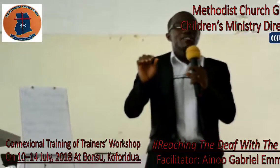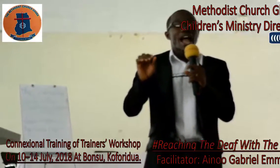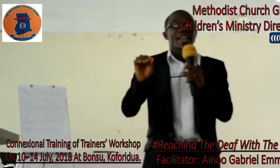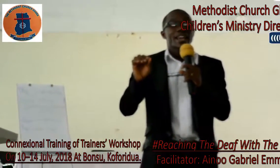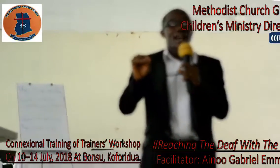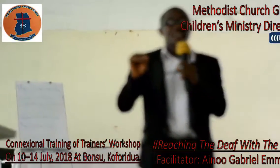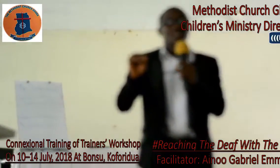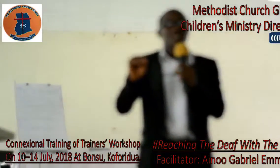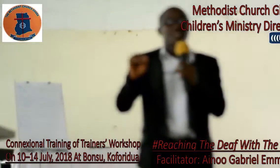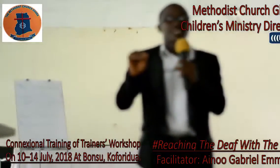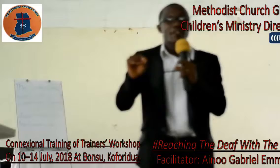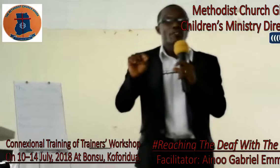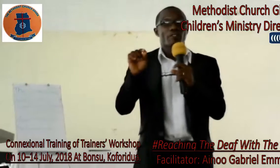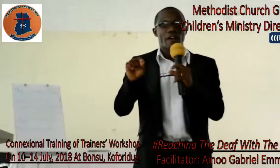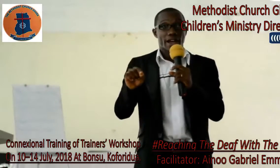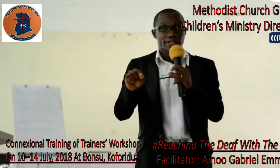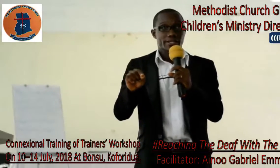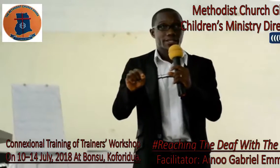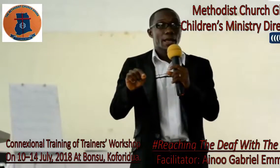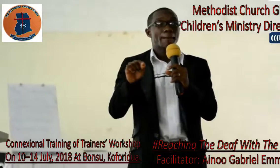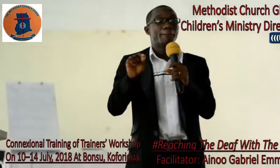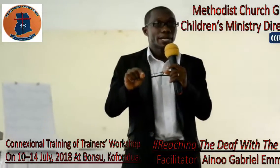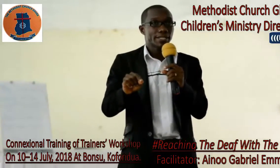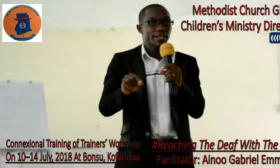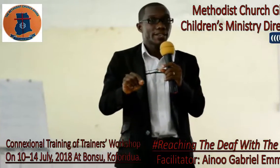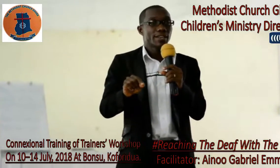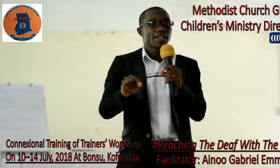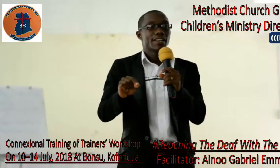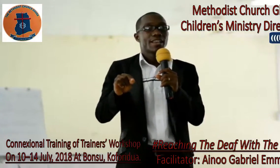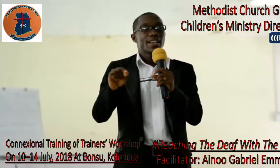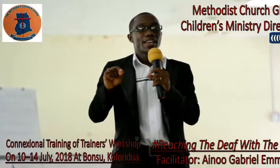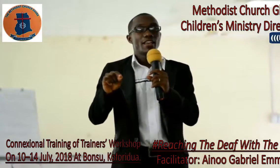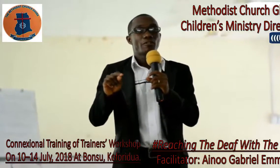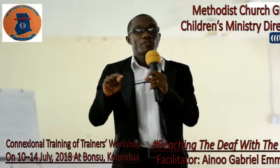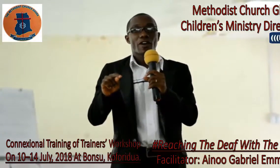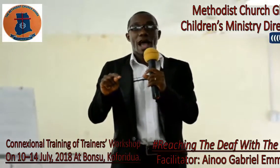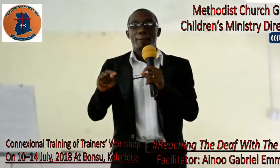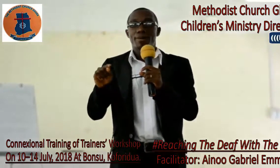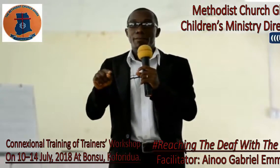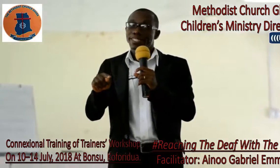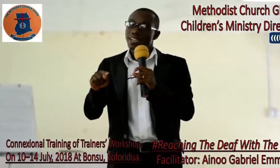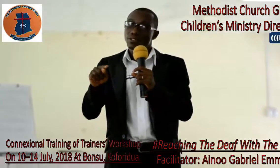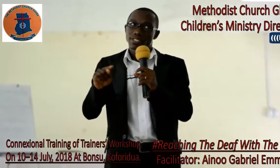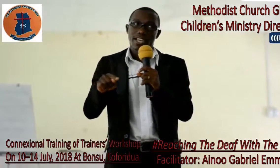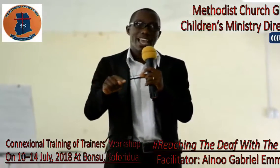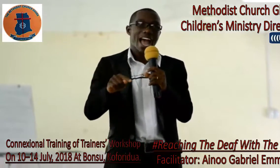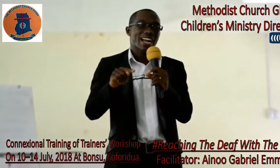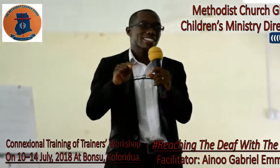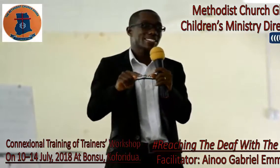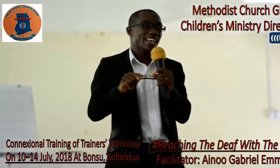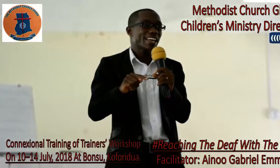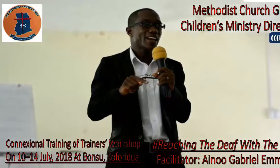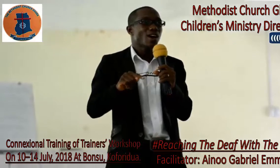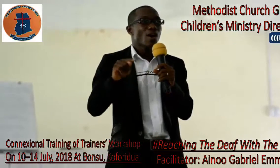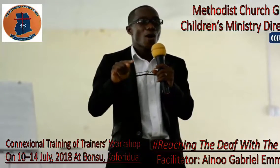I can't say for fact, but if I'm permitted to say, I can say